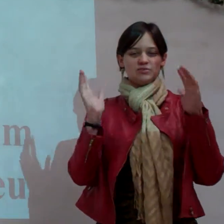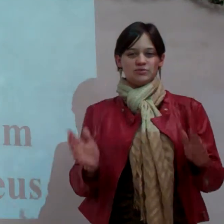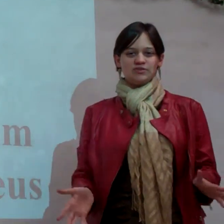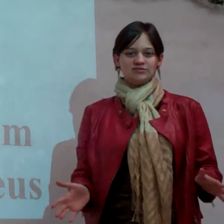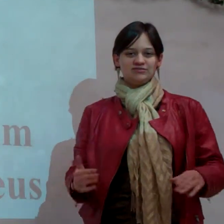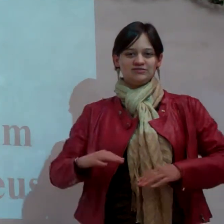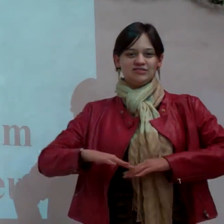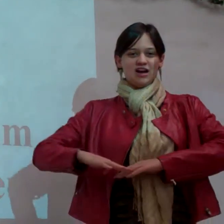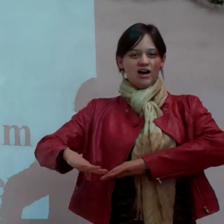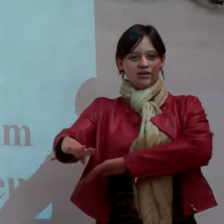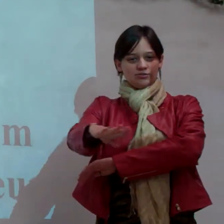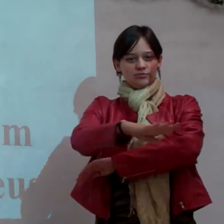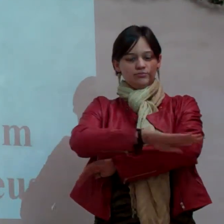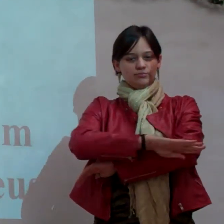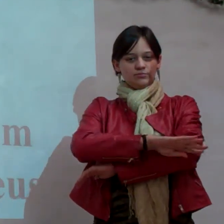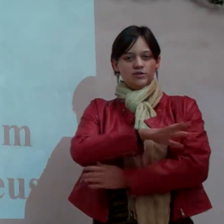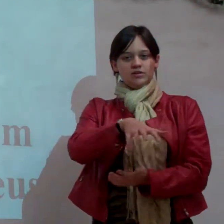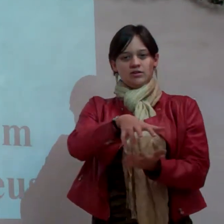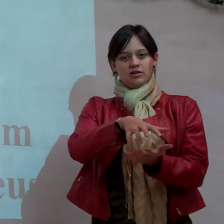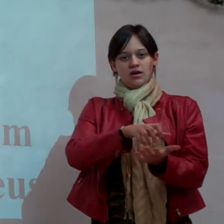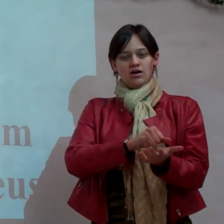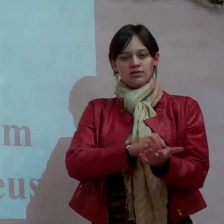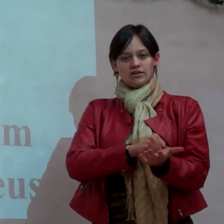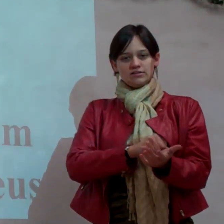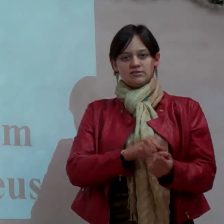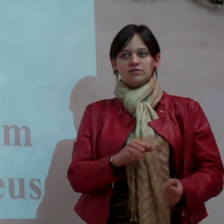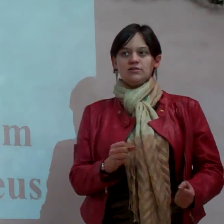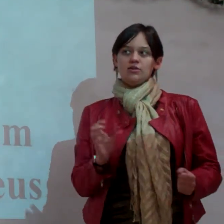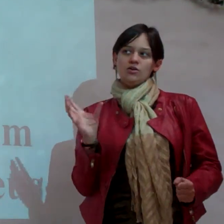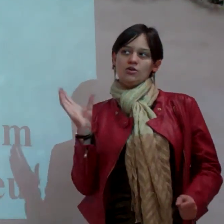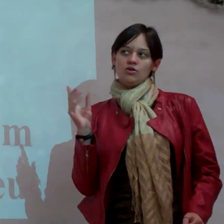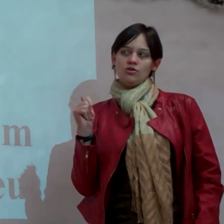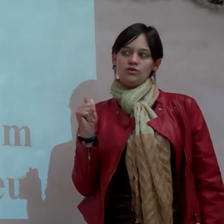erator agrum arat. Ut